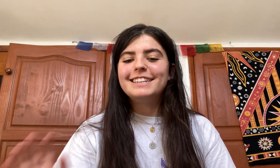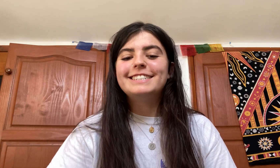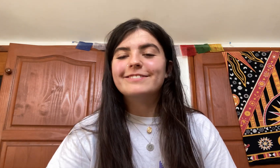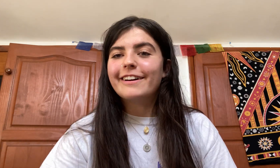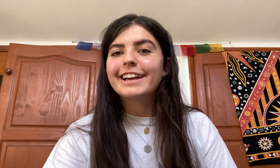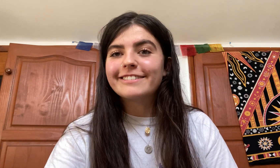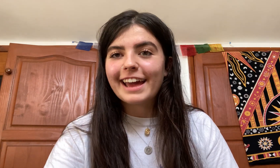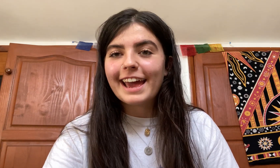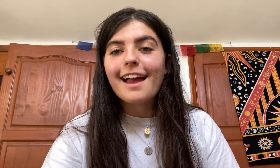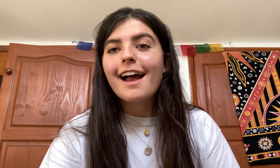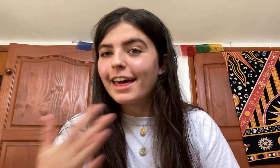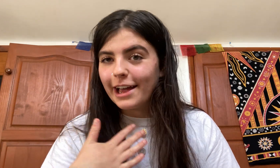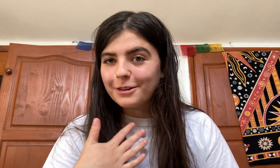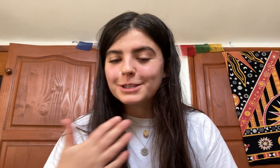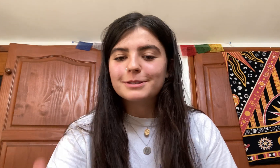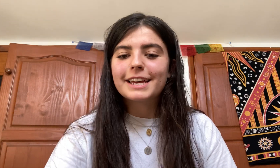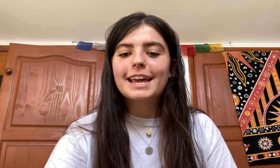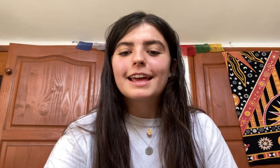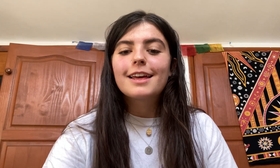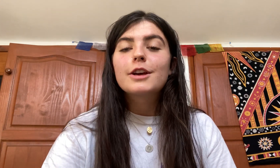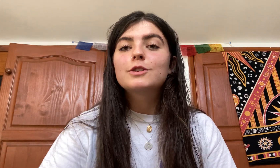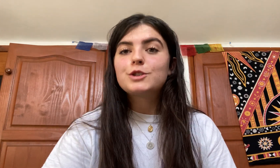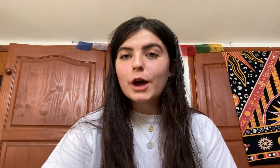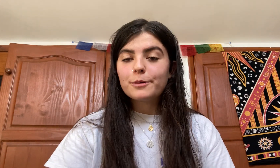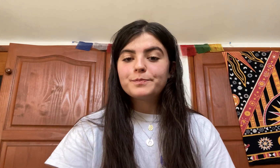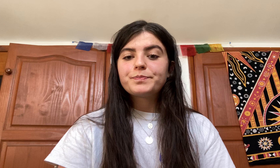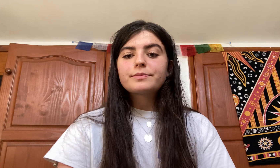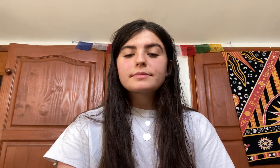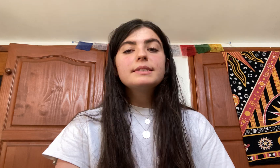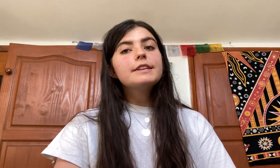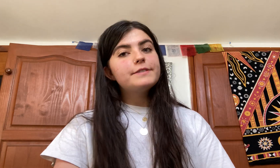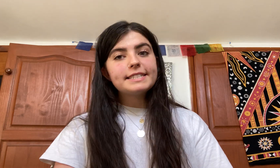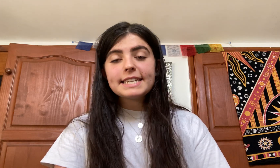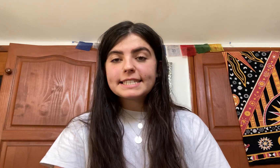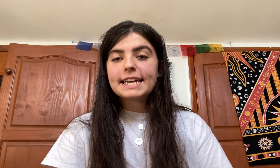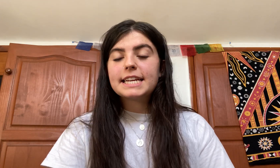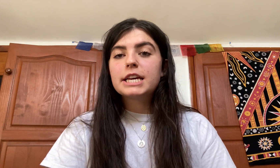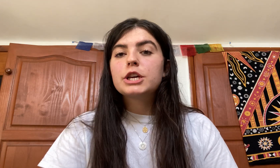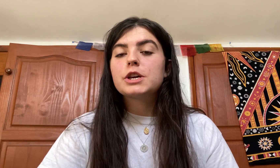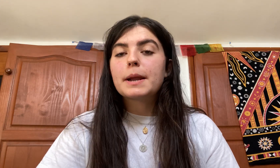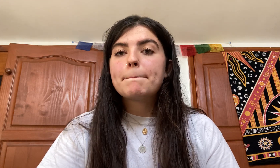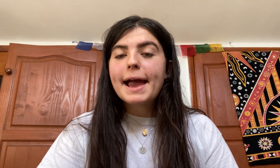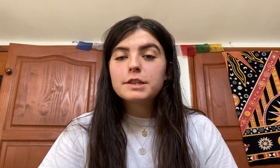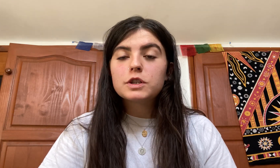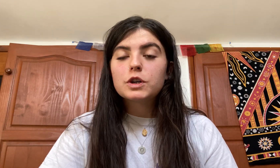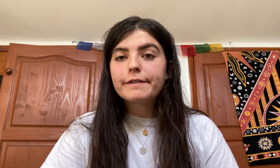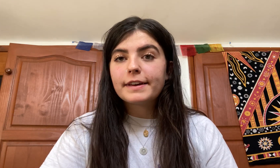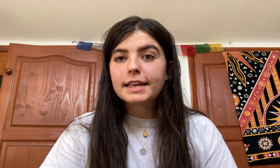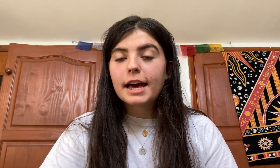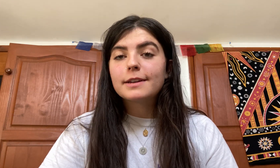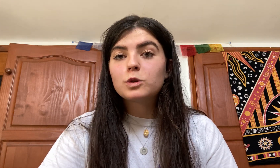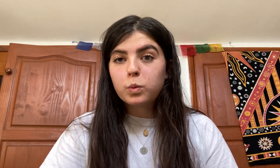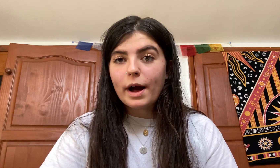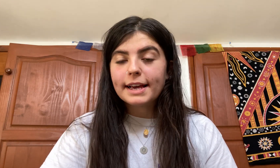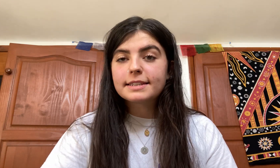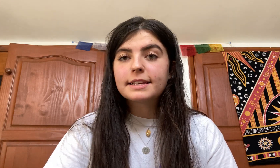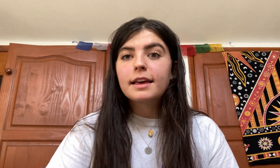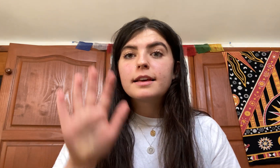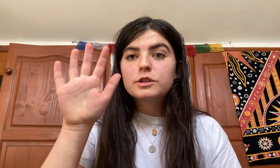Don't worry, you'll get it. I also will get it. So for 16, you're going to bend your finger twice.